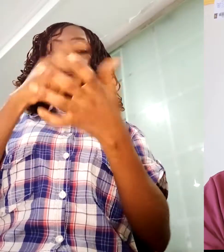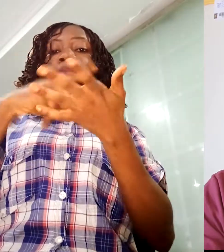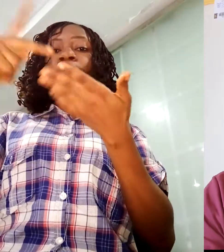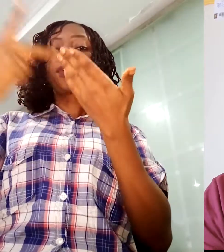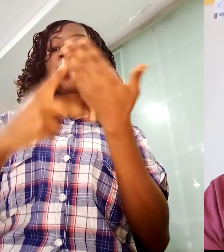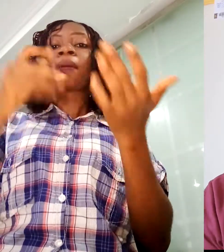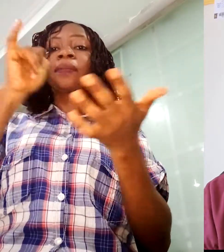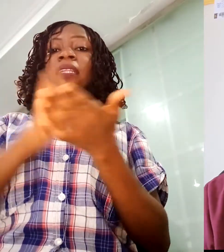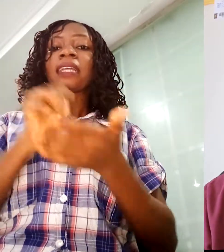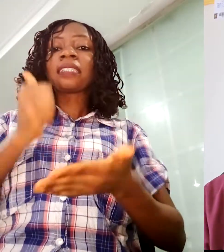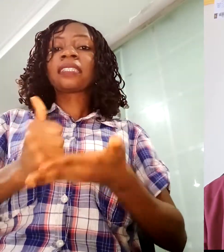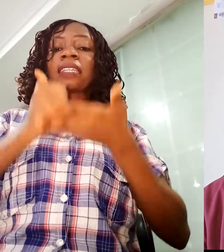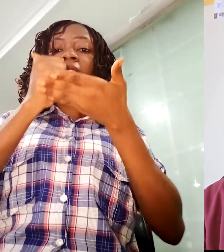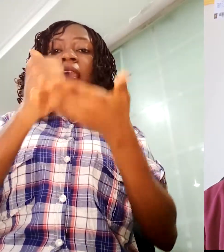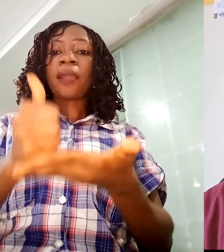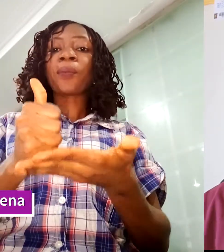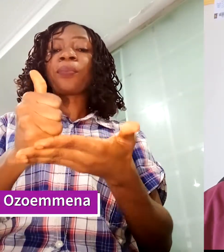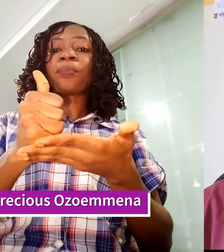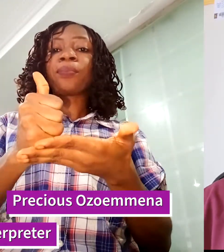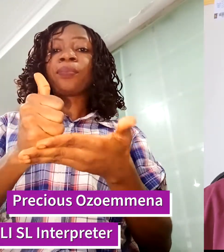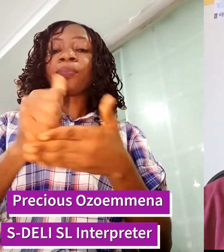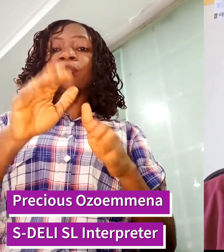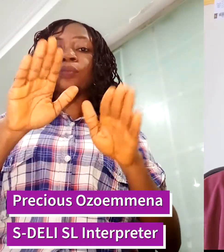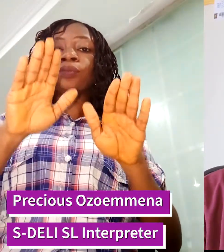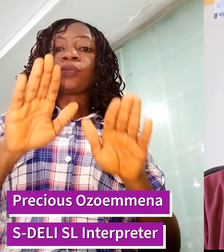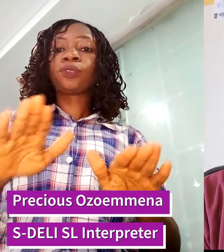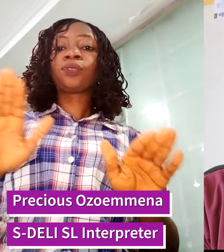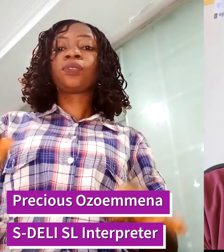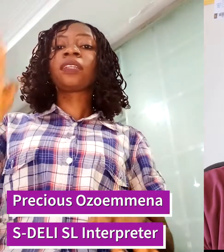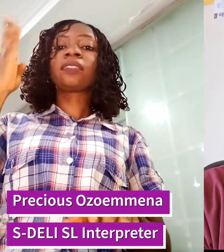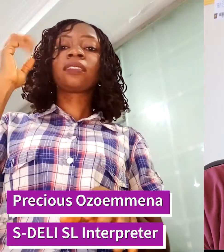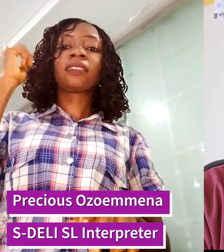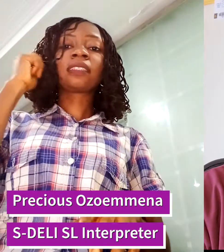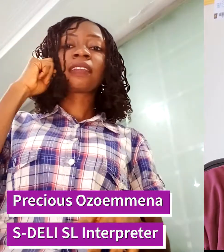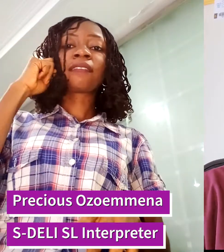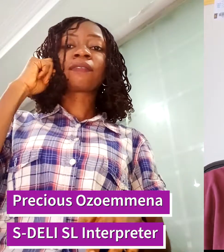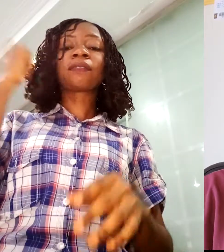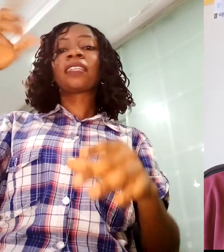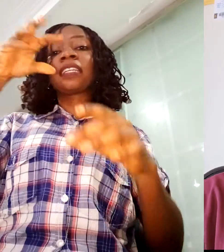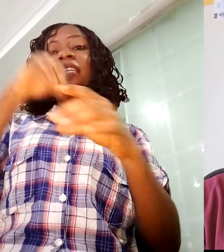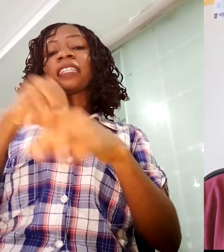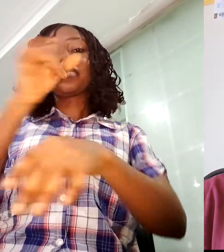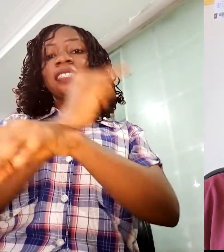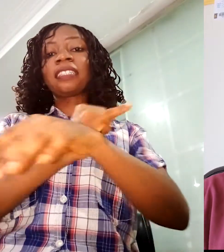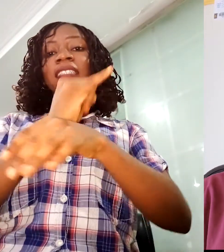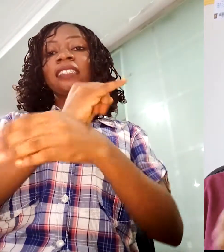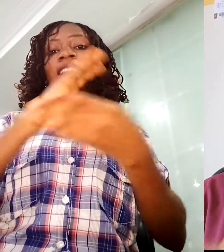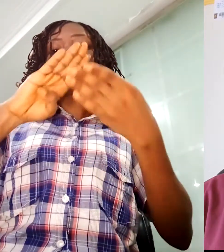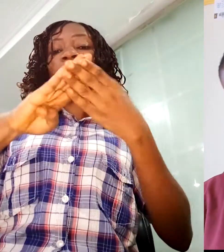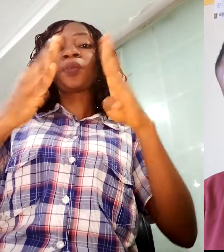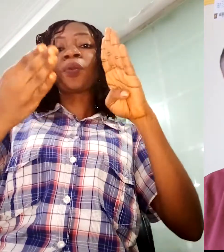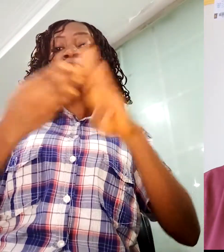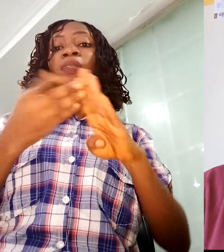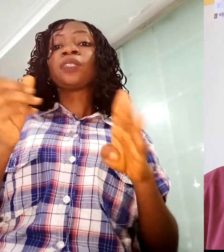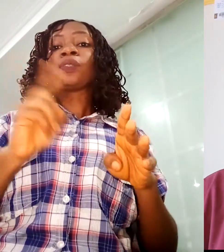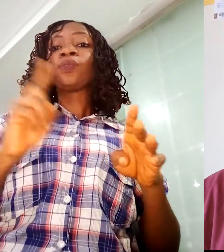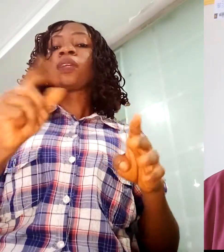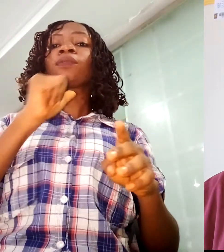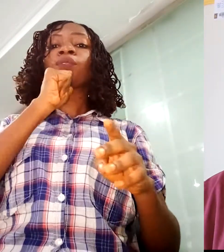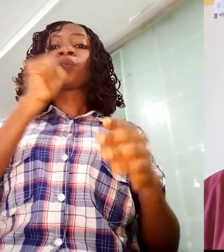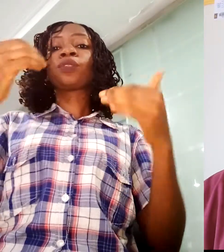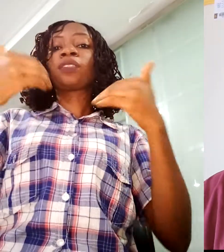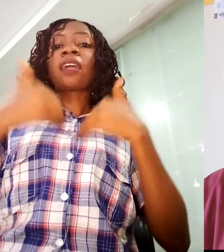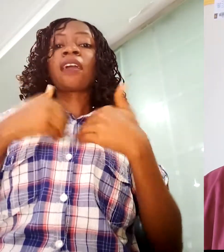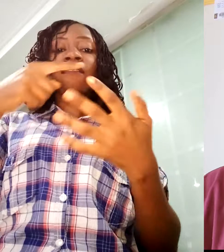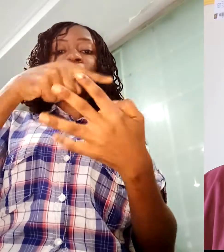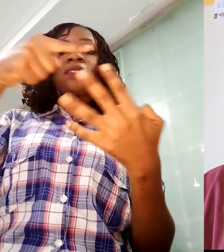program provider or practitioner for deaf children in indigenous communities where